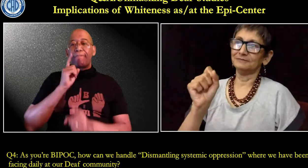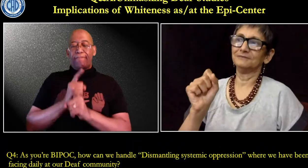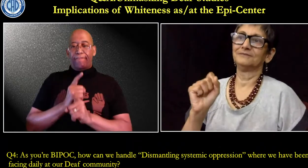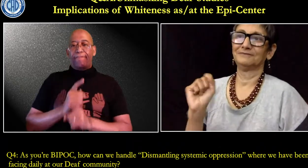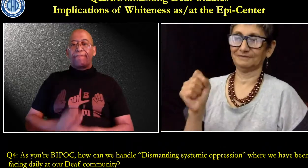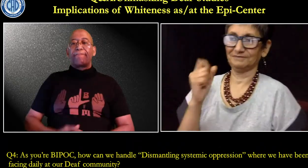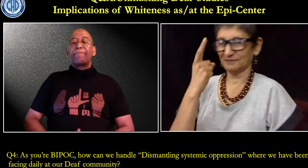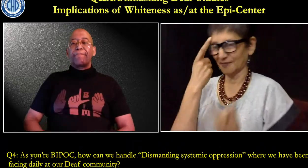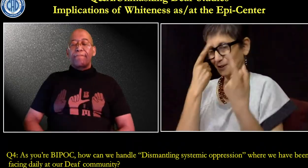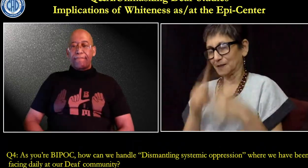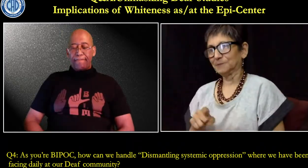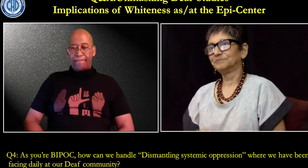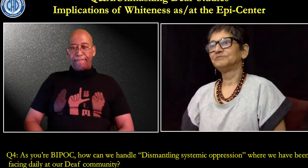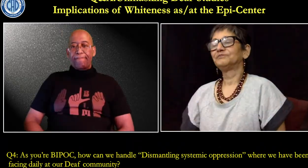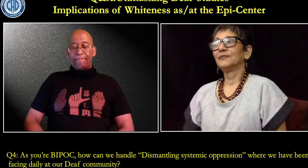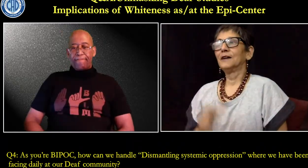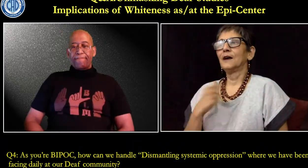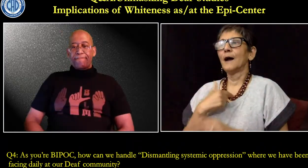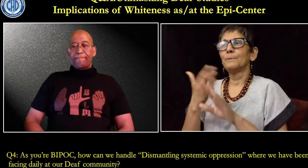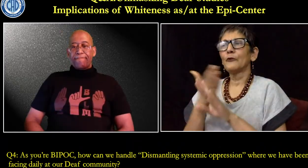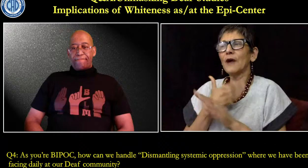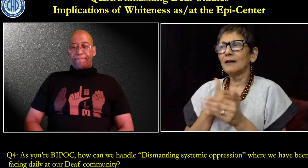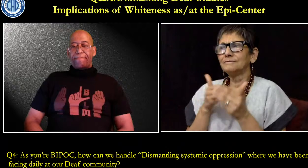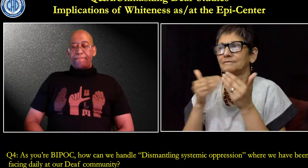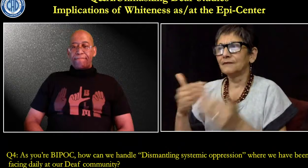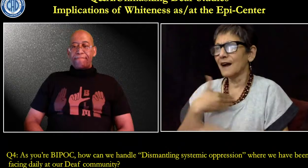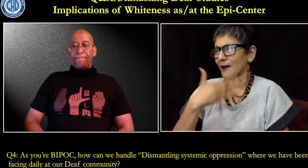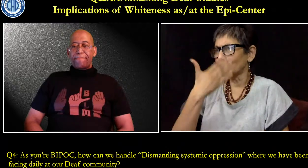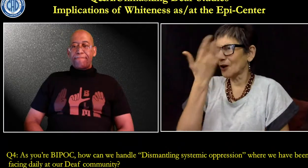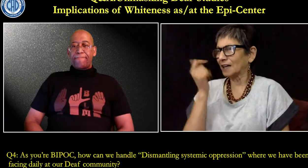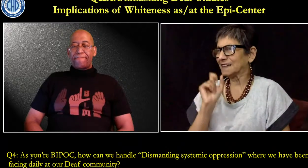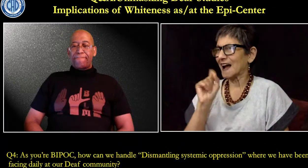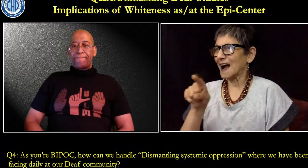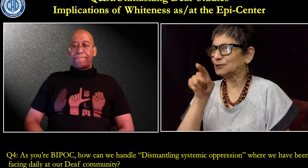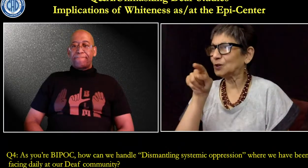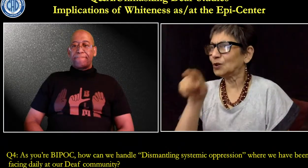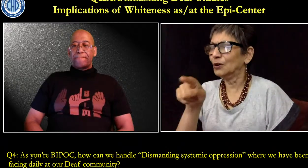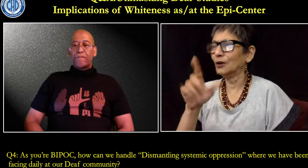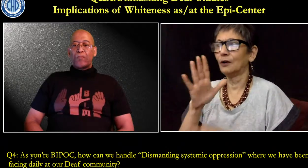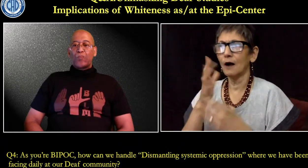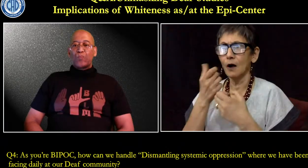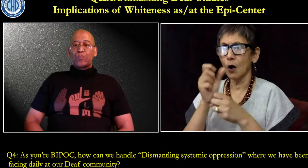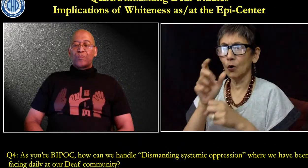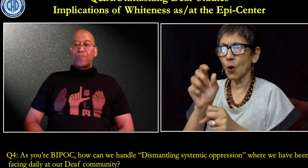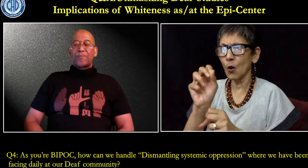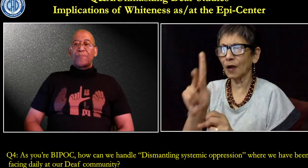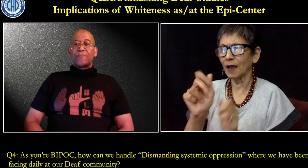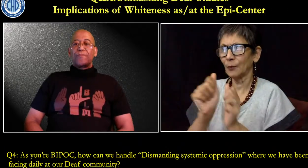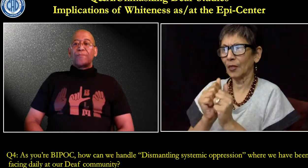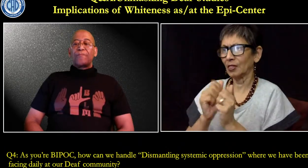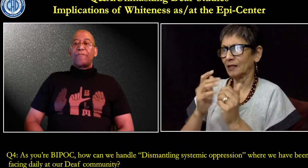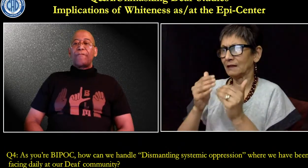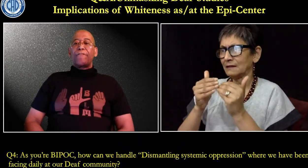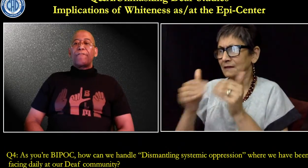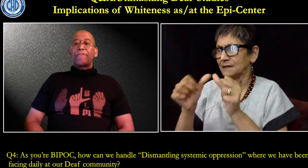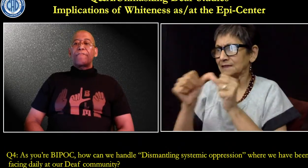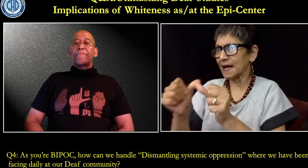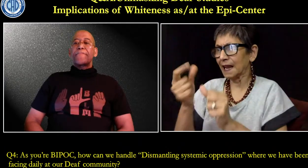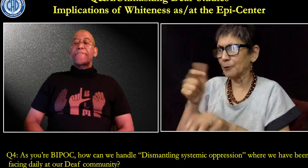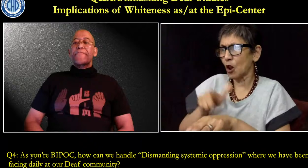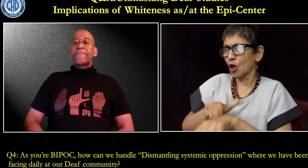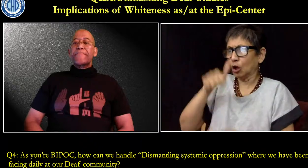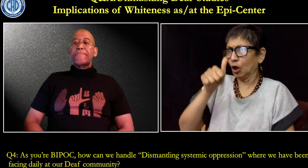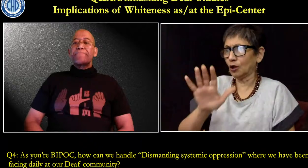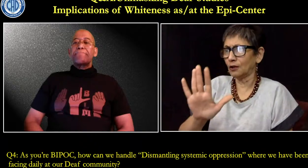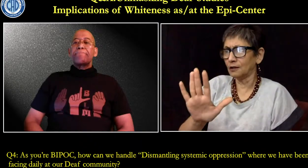and have a person who meets all of that. Right. I totally agree. So before we move on, I forgot to ask